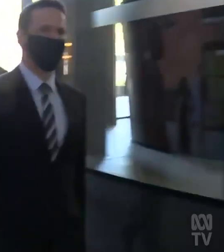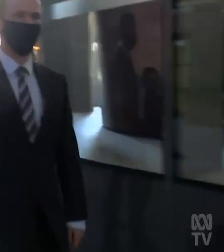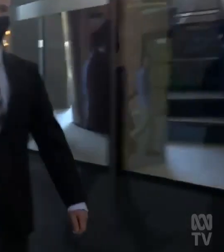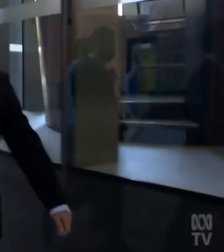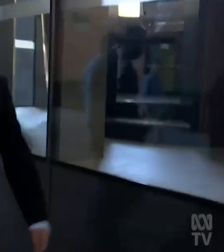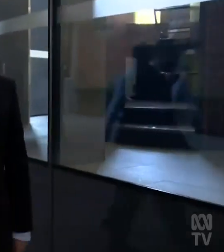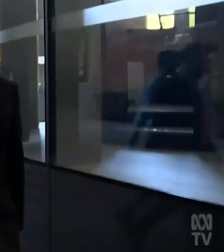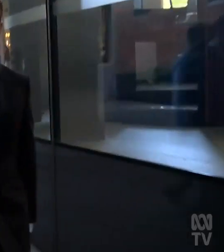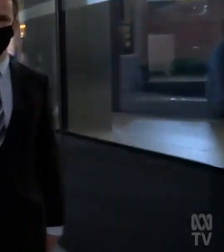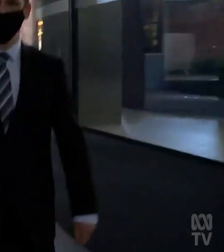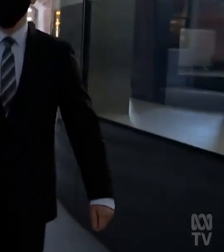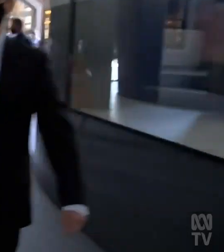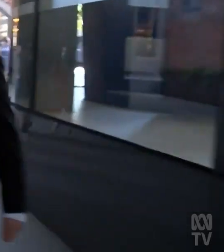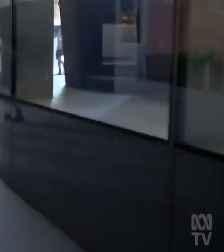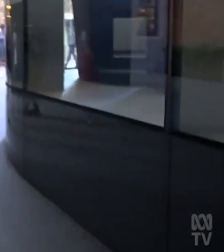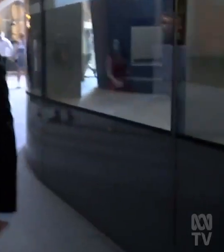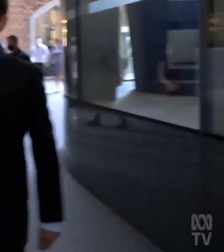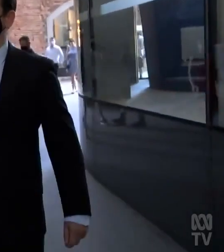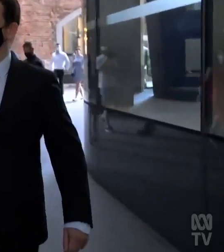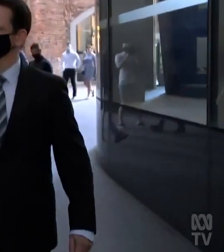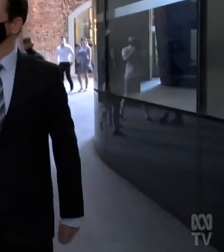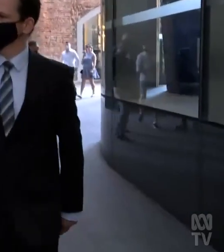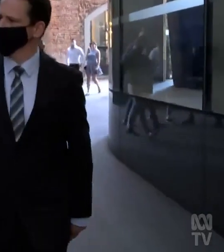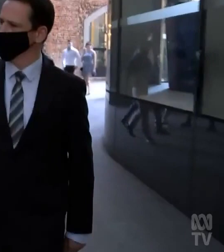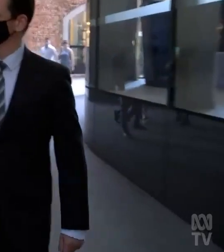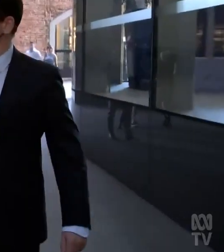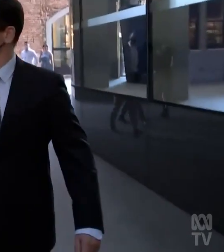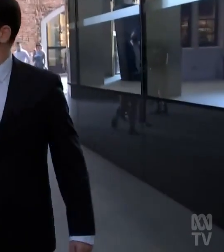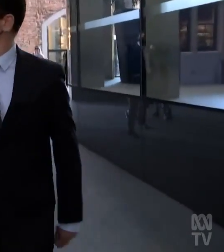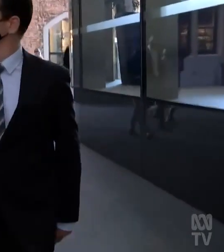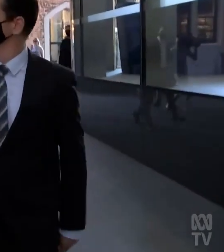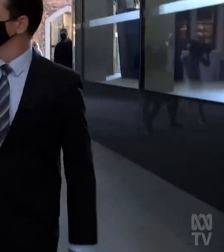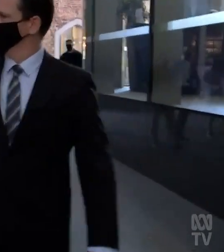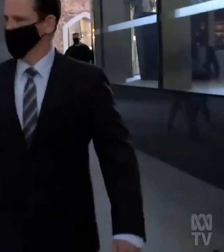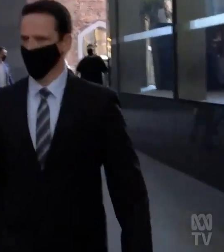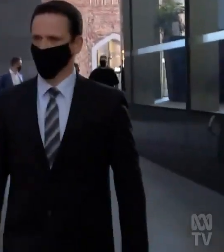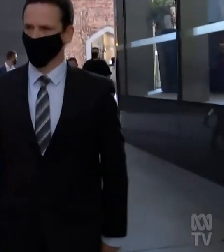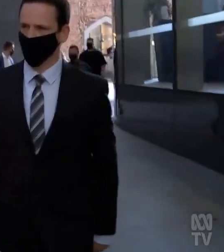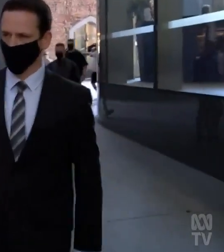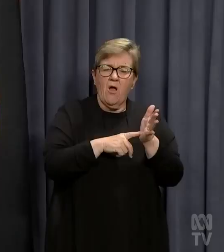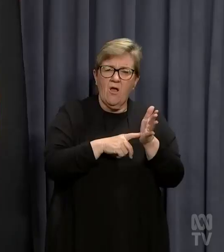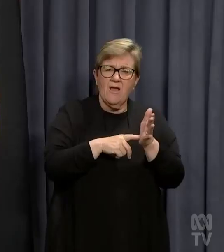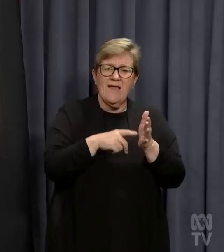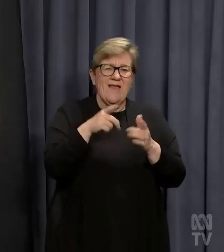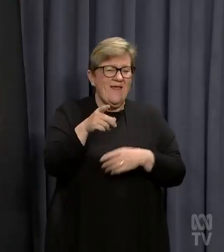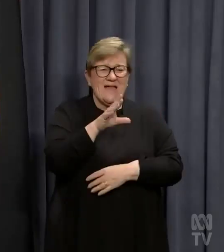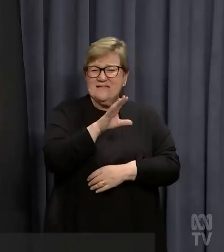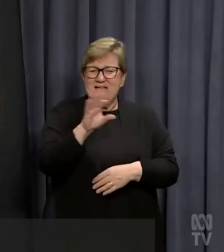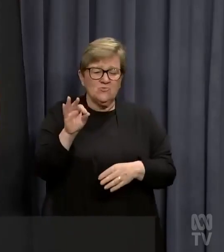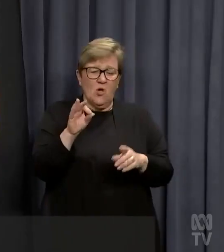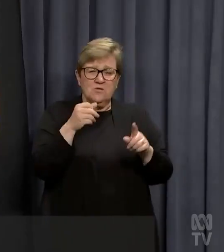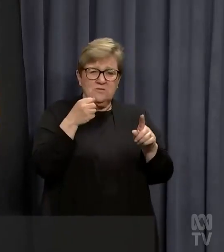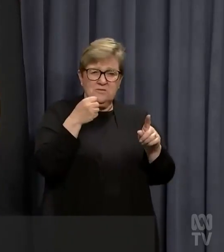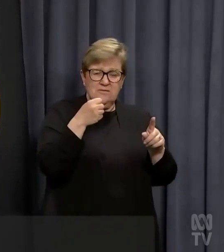to be vaccinated. The court has ruled he can't be sacked before the matter goes to trial next year. It does not affect